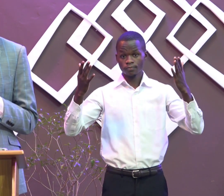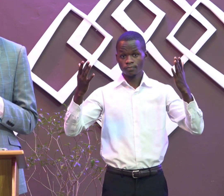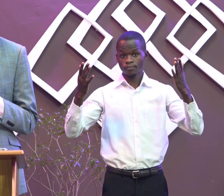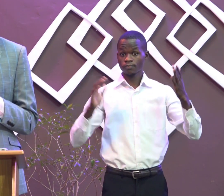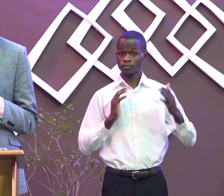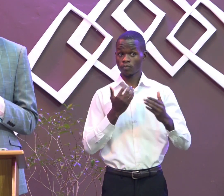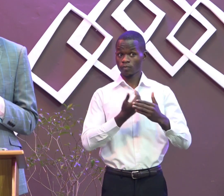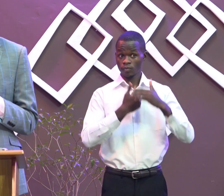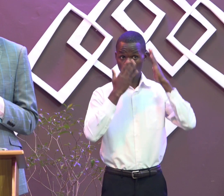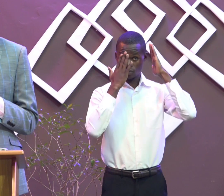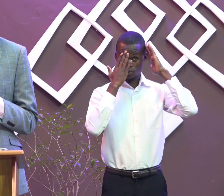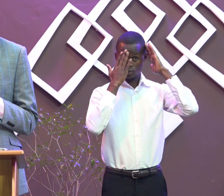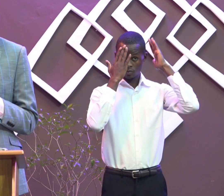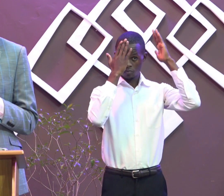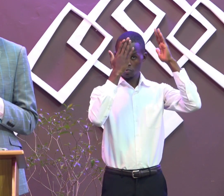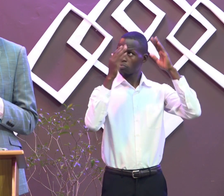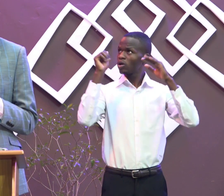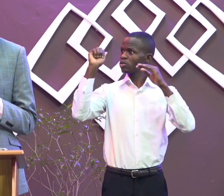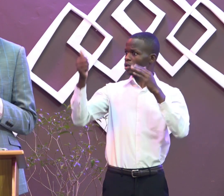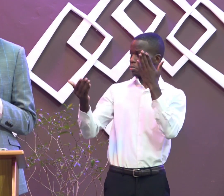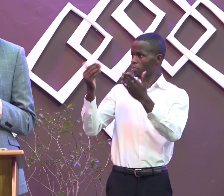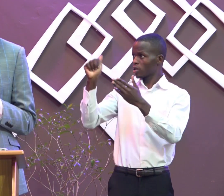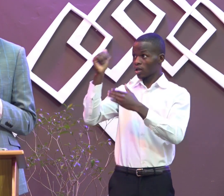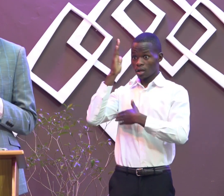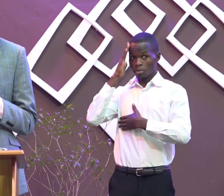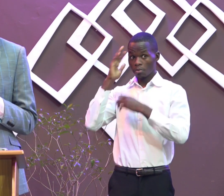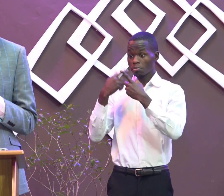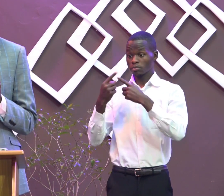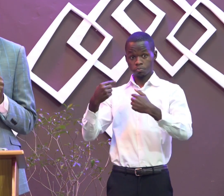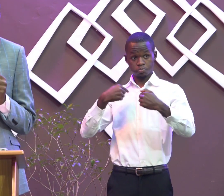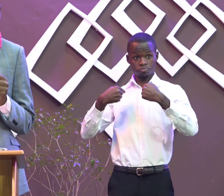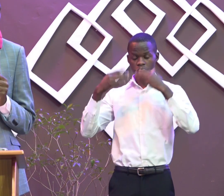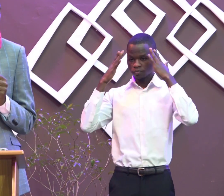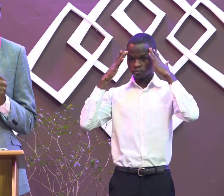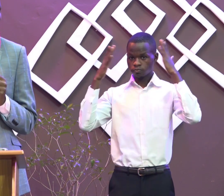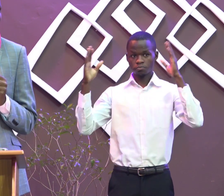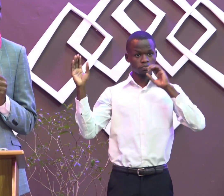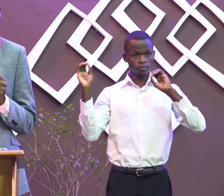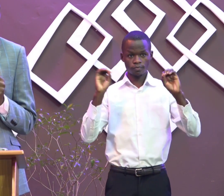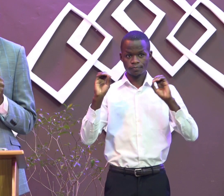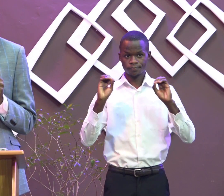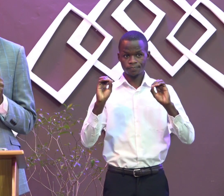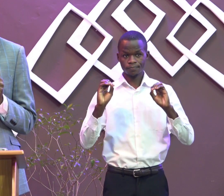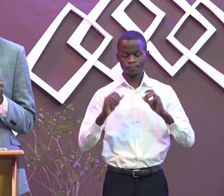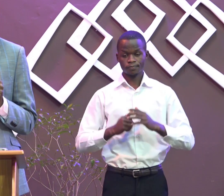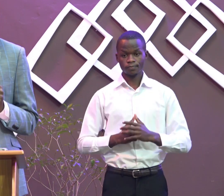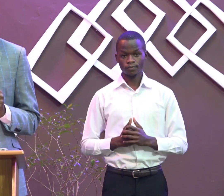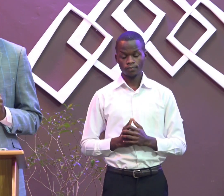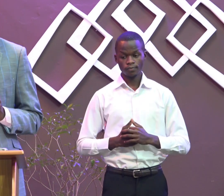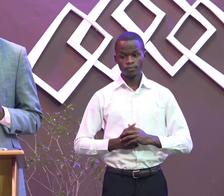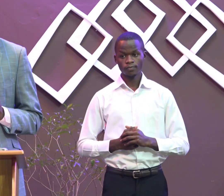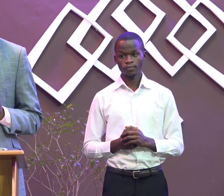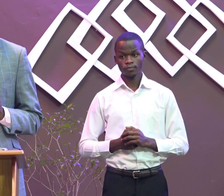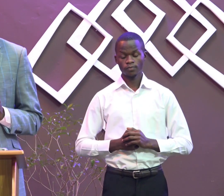yawummula kati Bishop Semakula yali akimanyi naye ffe ngaffe twali tetukimanyi. We don't know whether our